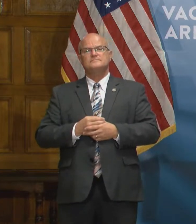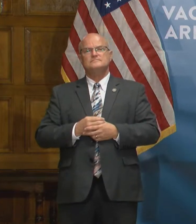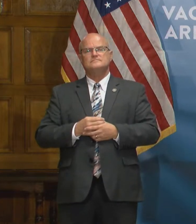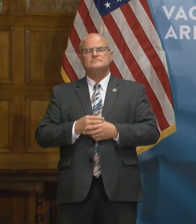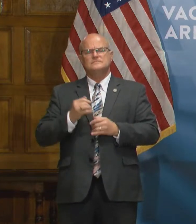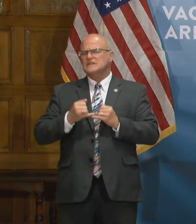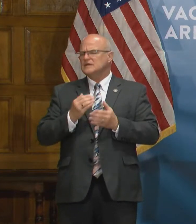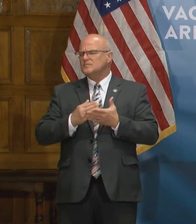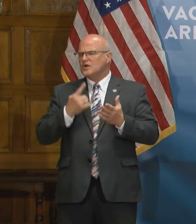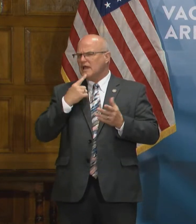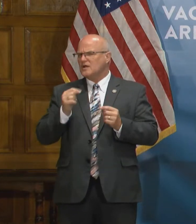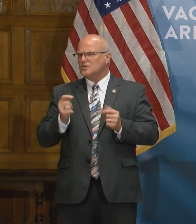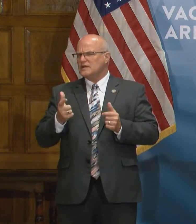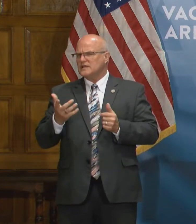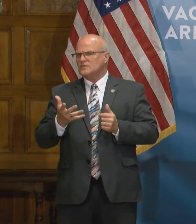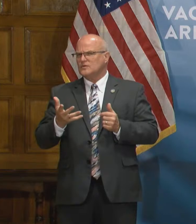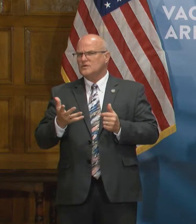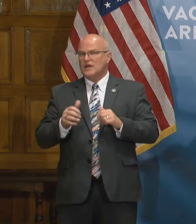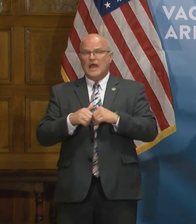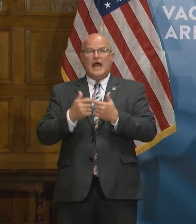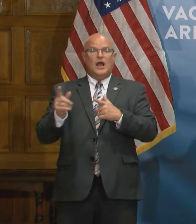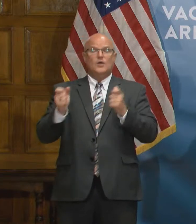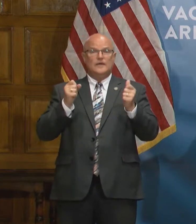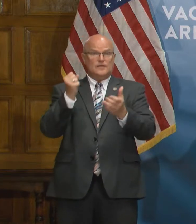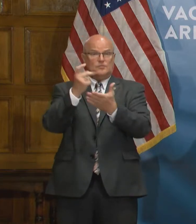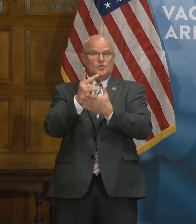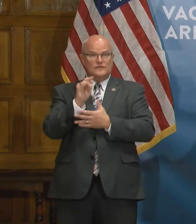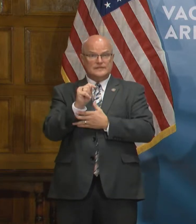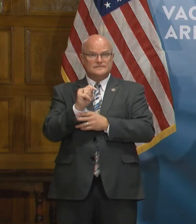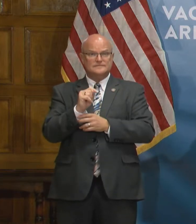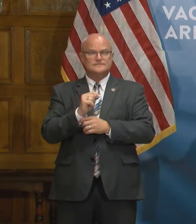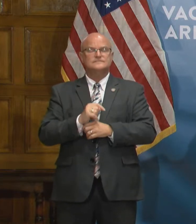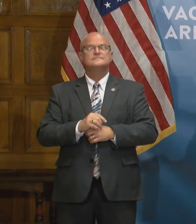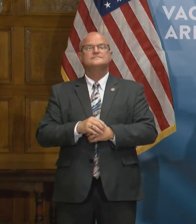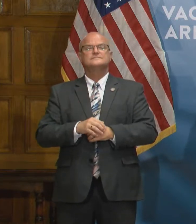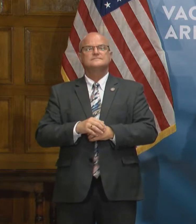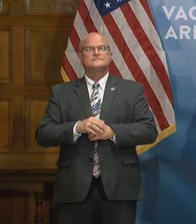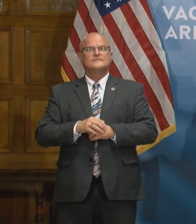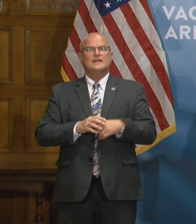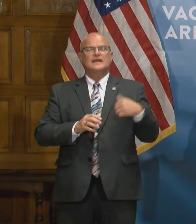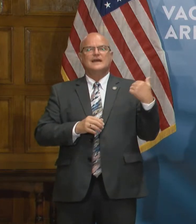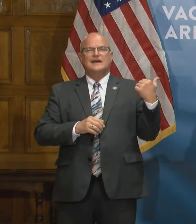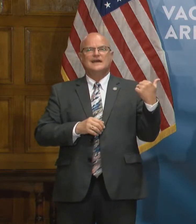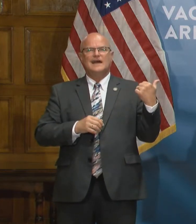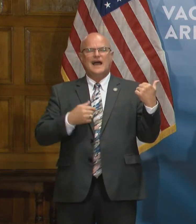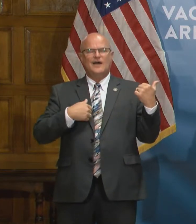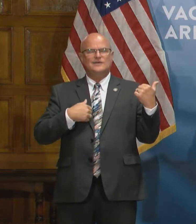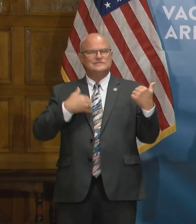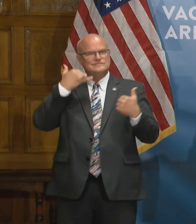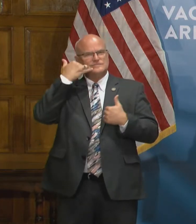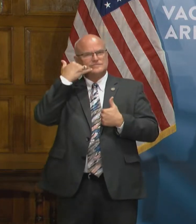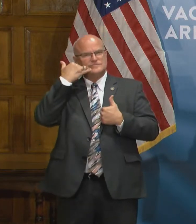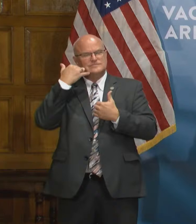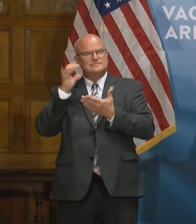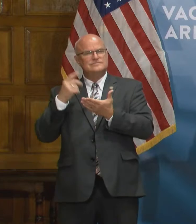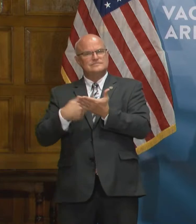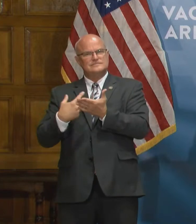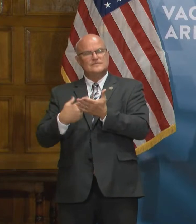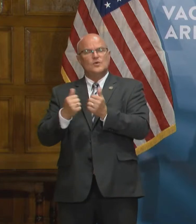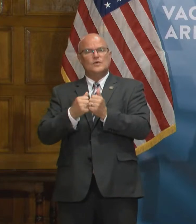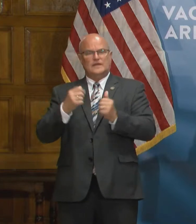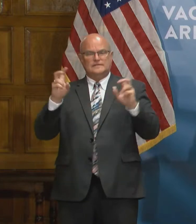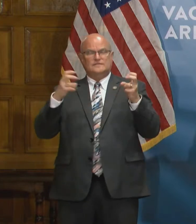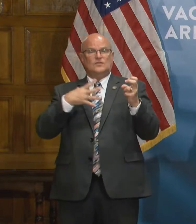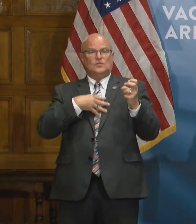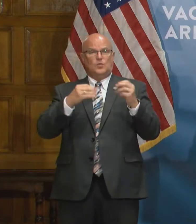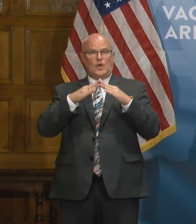What's the last part? How quick they're going to approve it? I was on the call today with the White